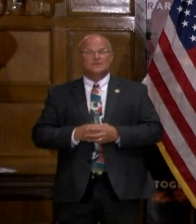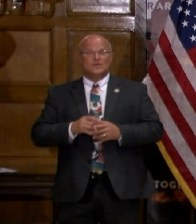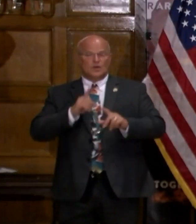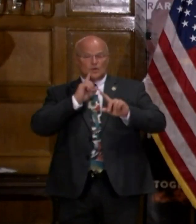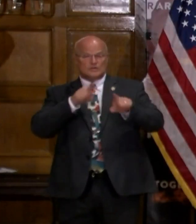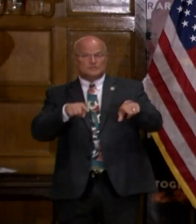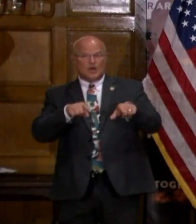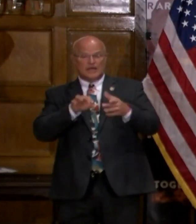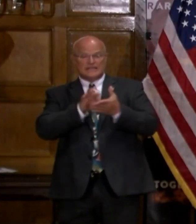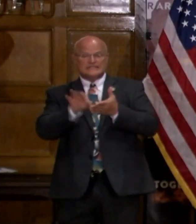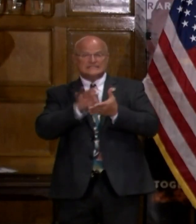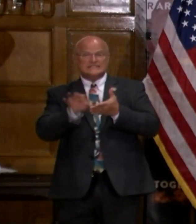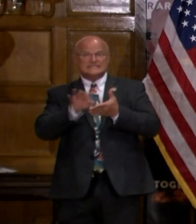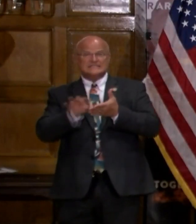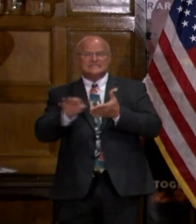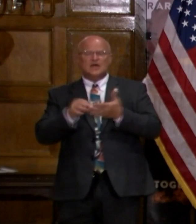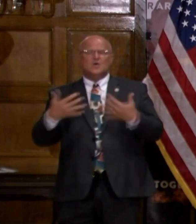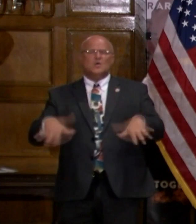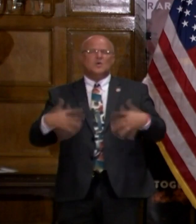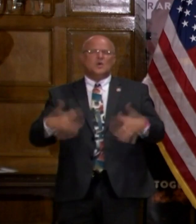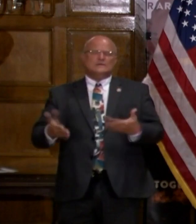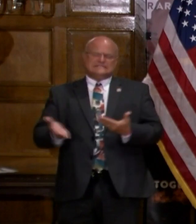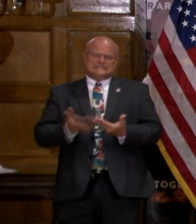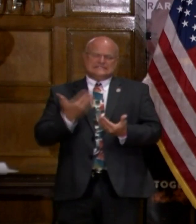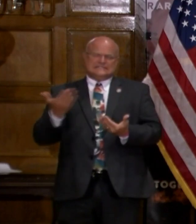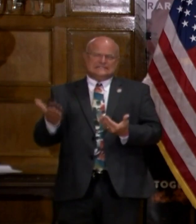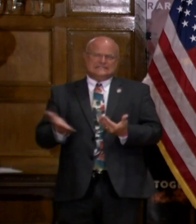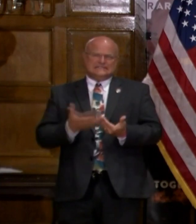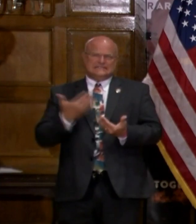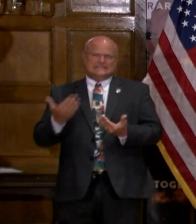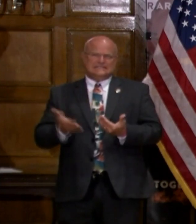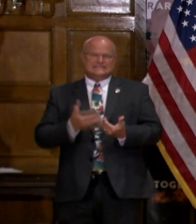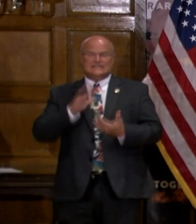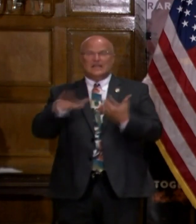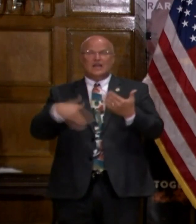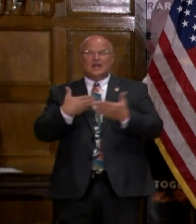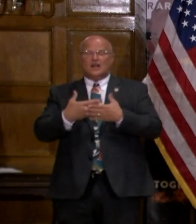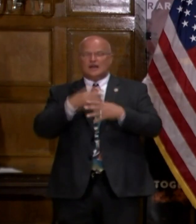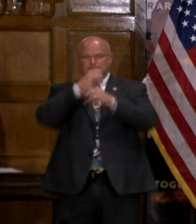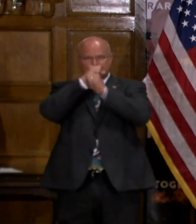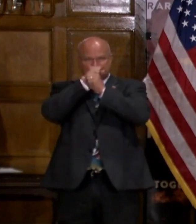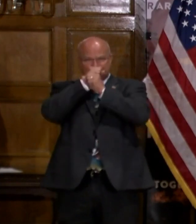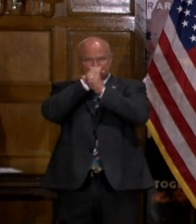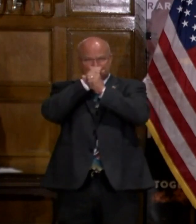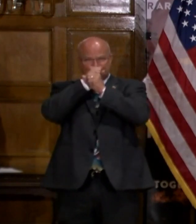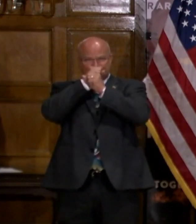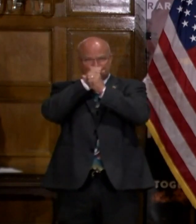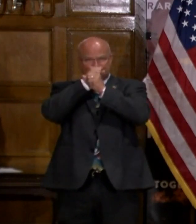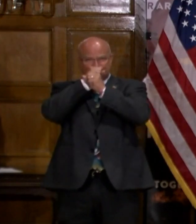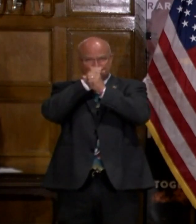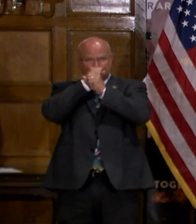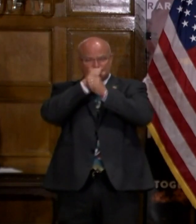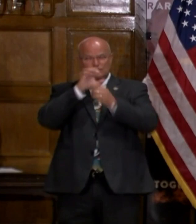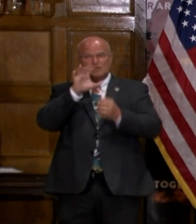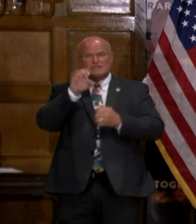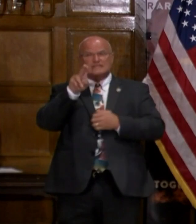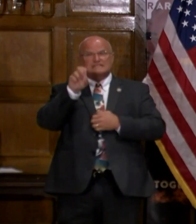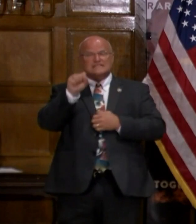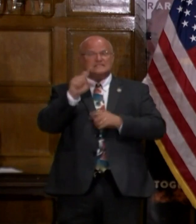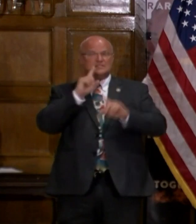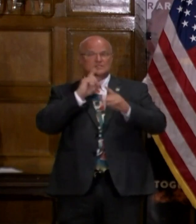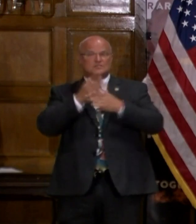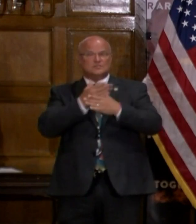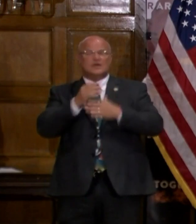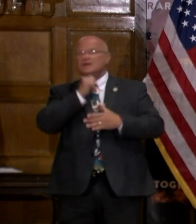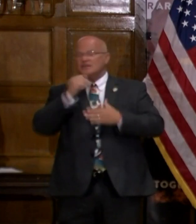Responding to the census has never been easier, and all responses are held in strictest confidence. Census responses are